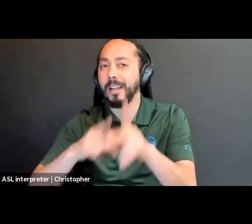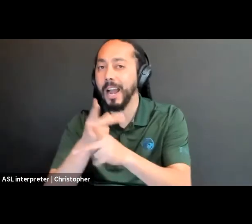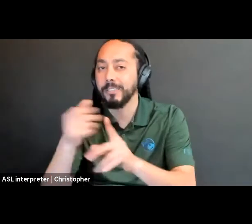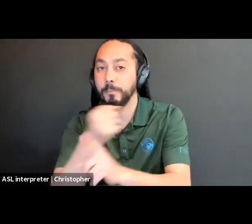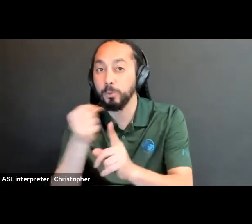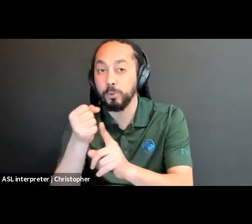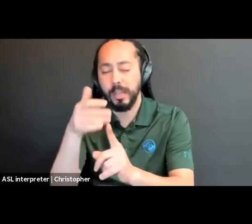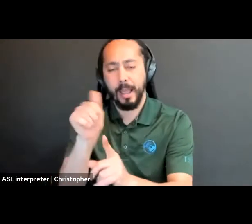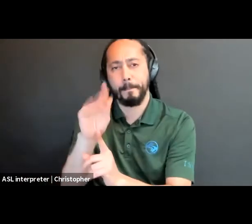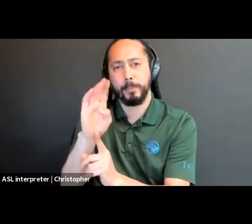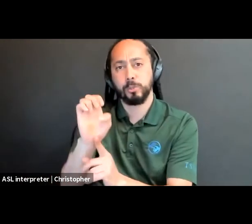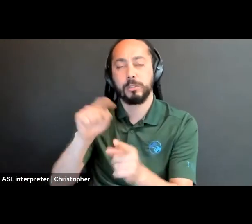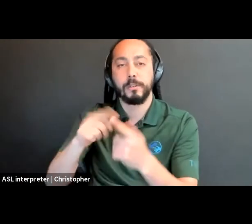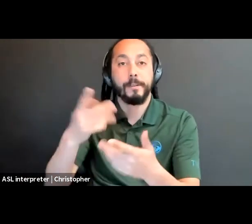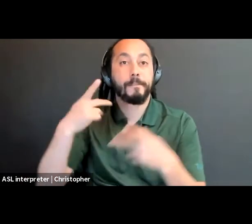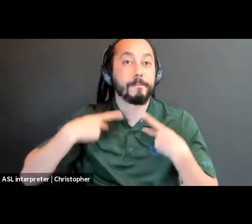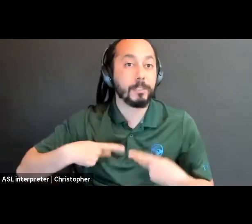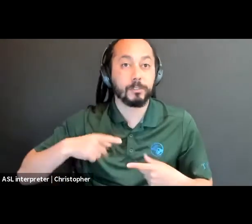abuse, sexual abuse, threats, stalking,